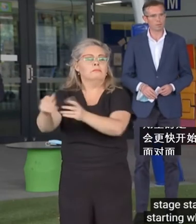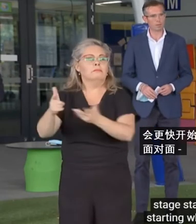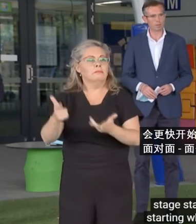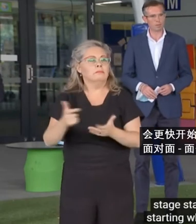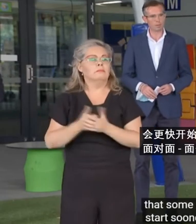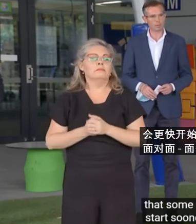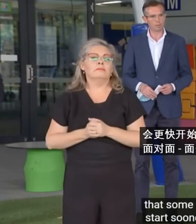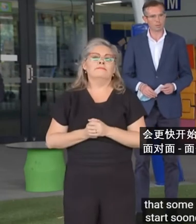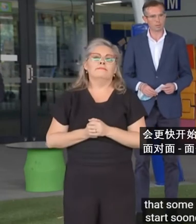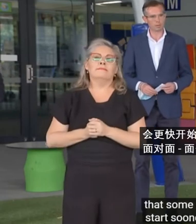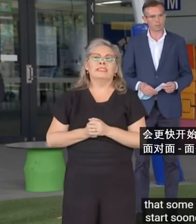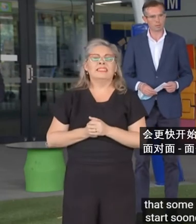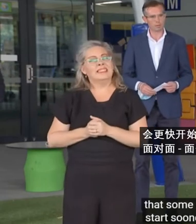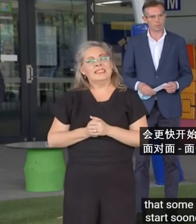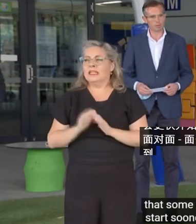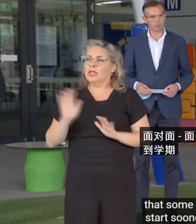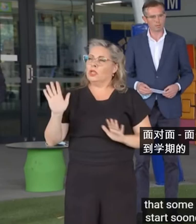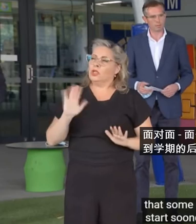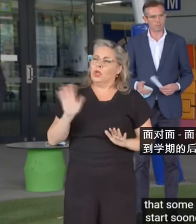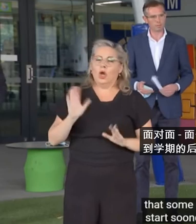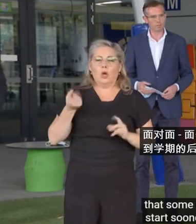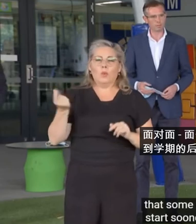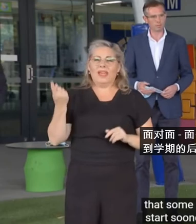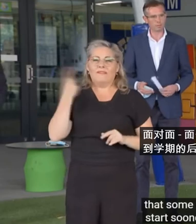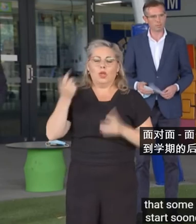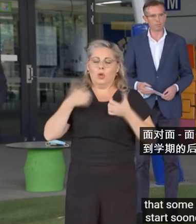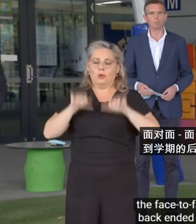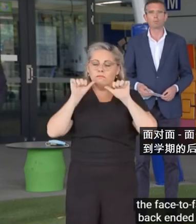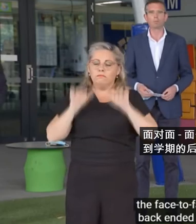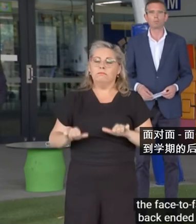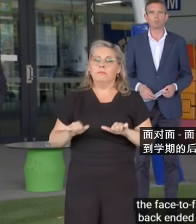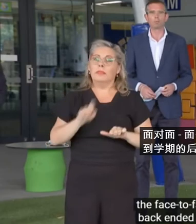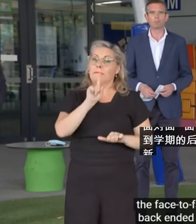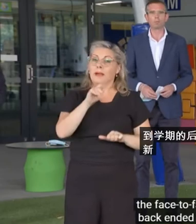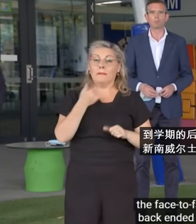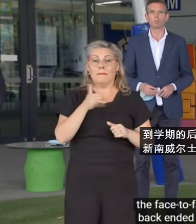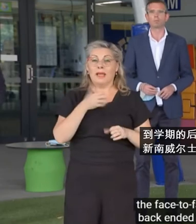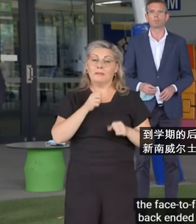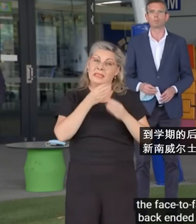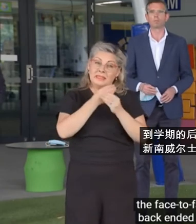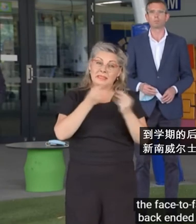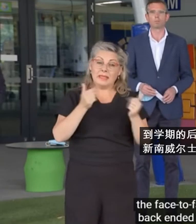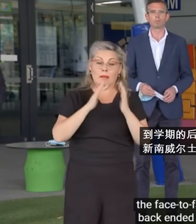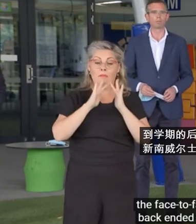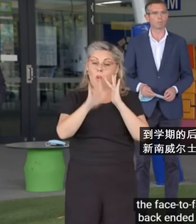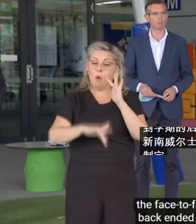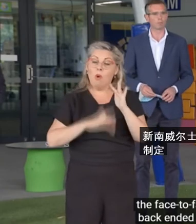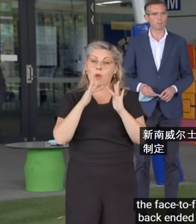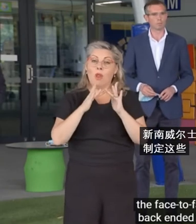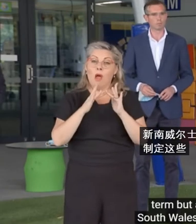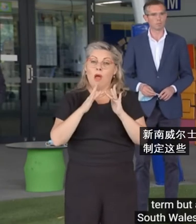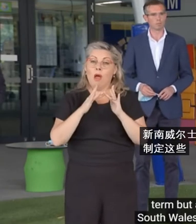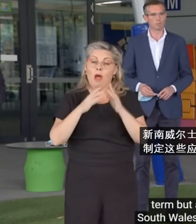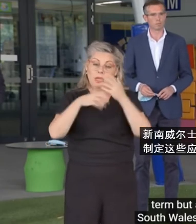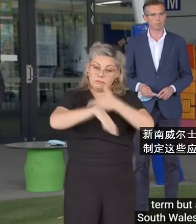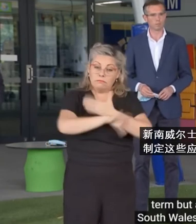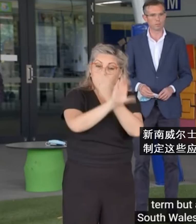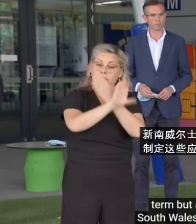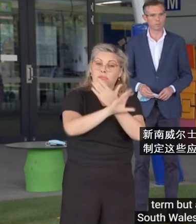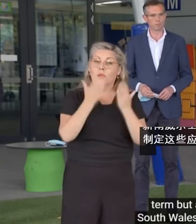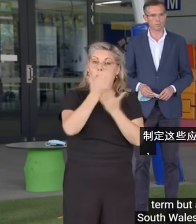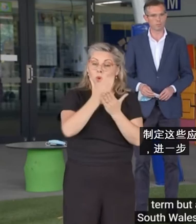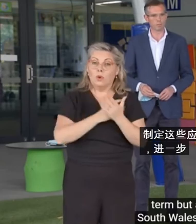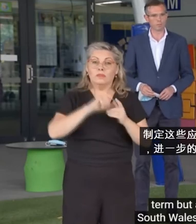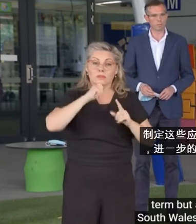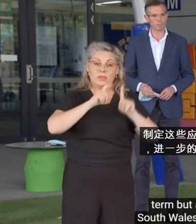the face-to-face elements may be back-ended to the second half of term. But as I said, TAFE New South Wales are working through those contingency plans at